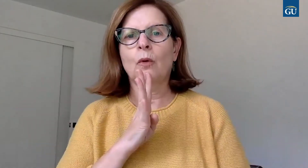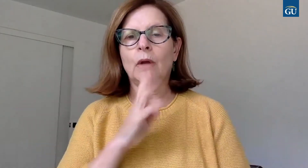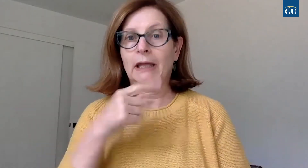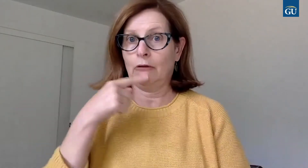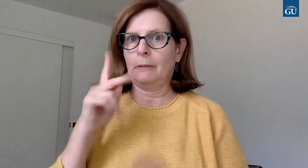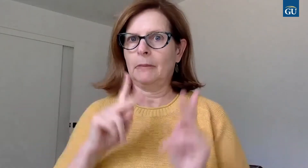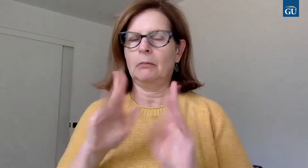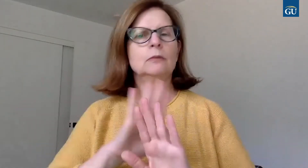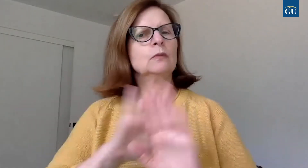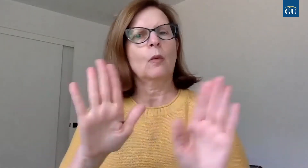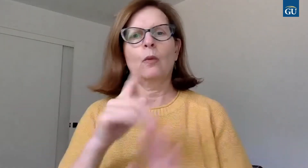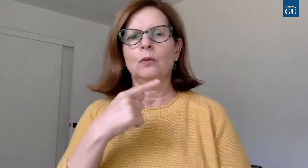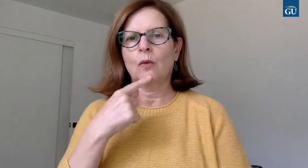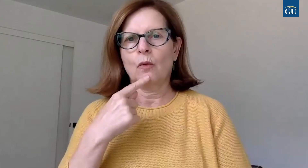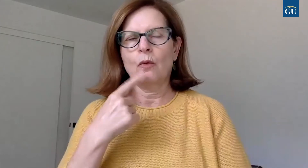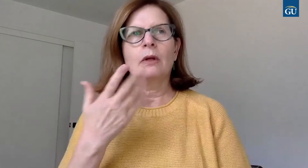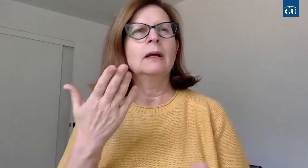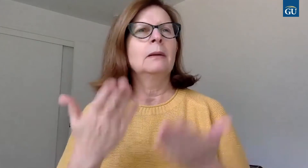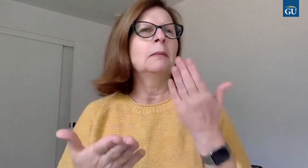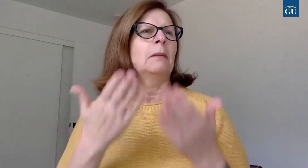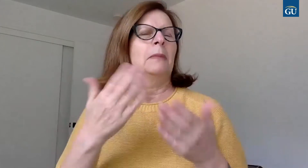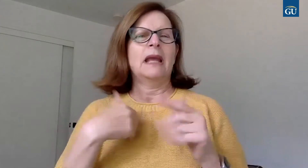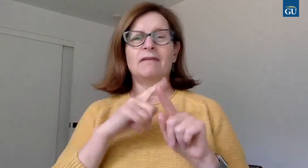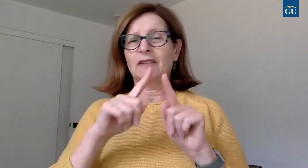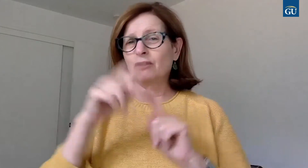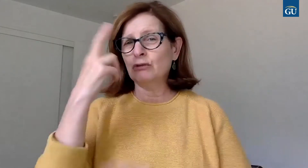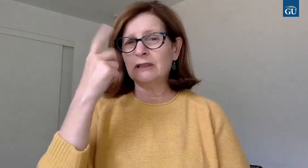where they do not speak for whatever reason.